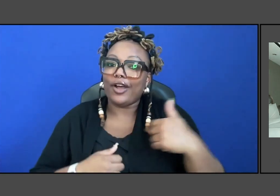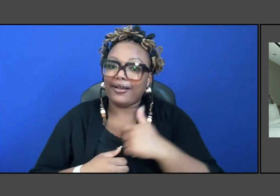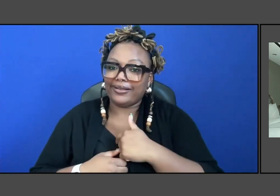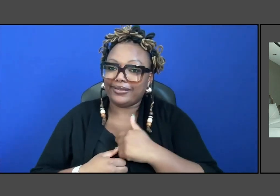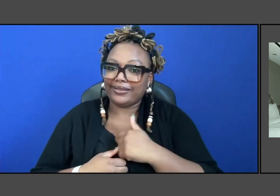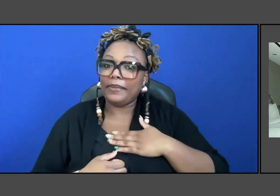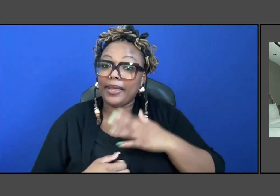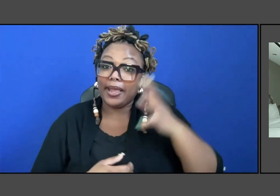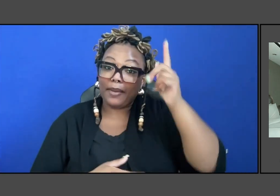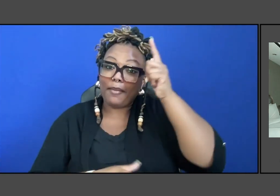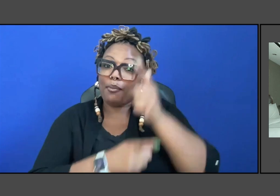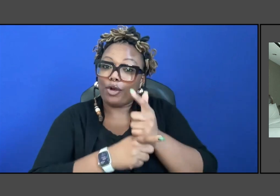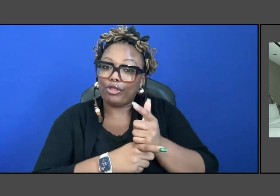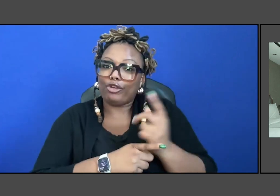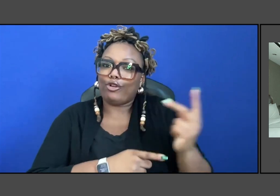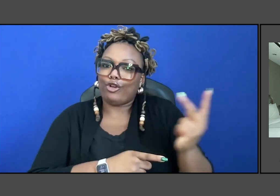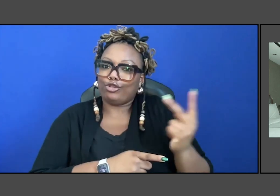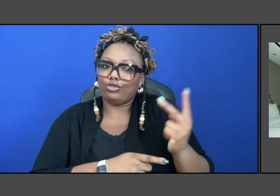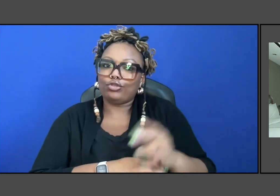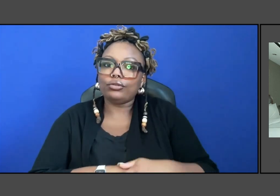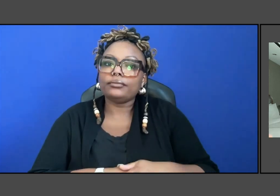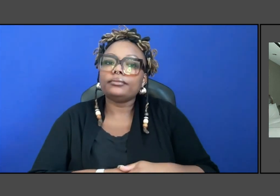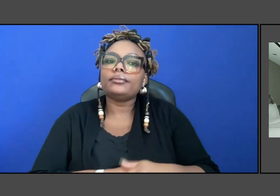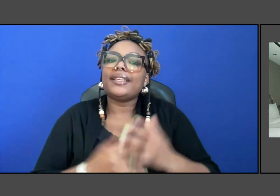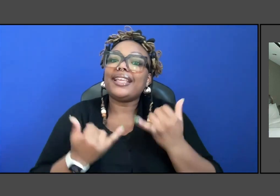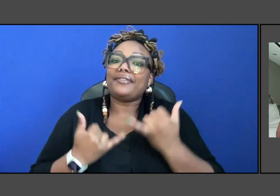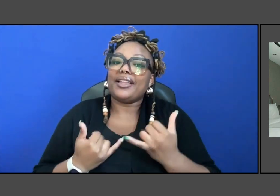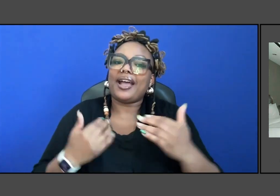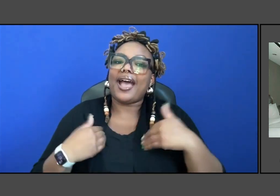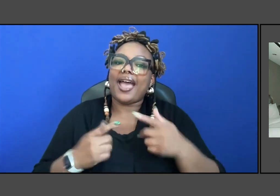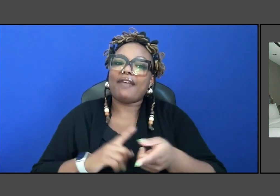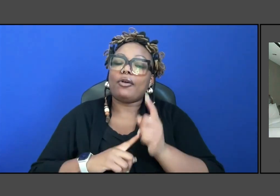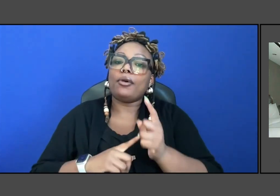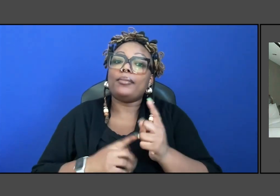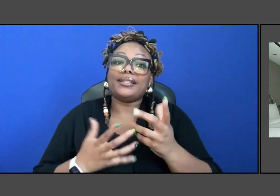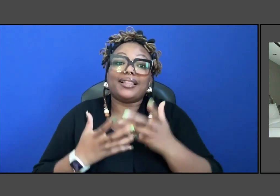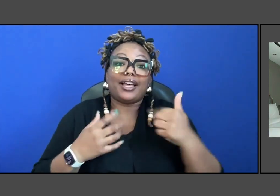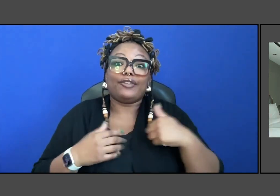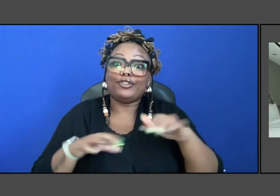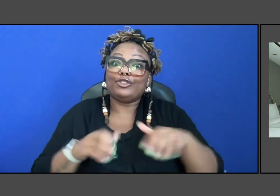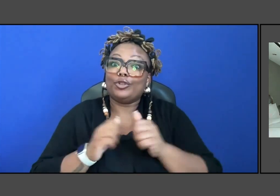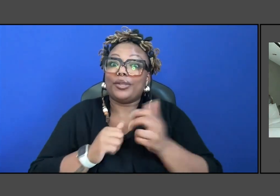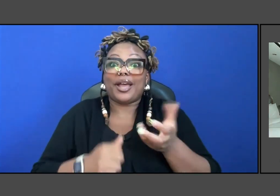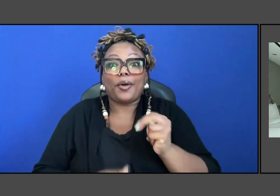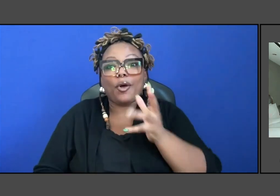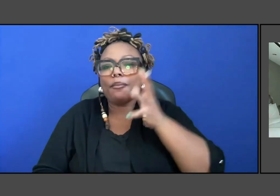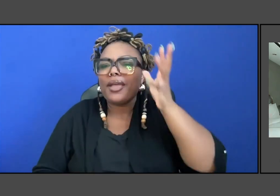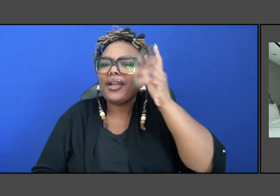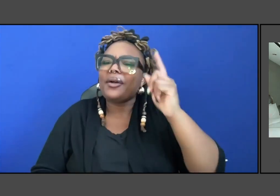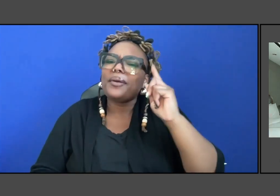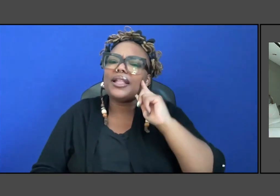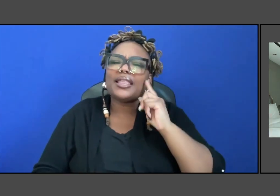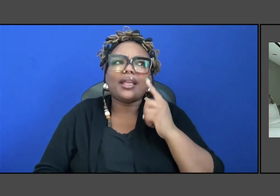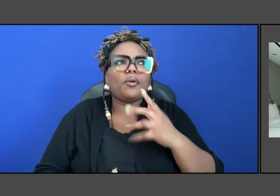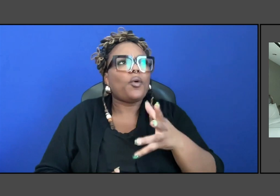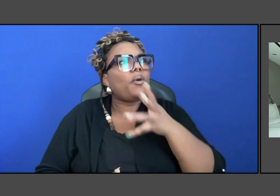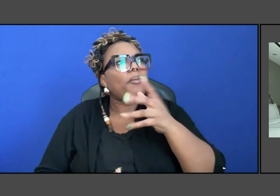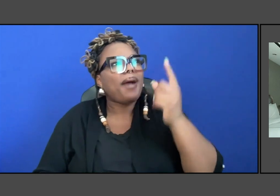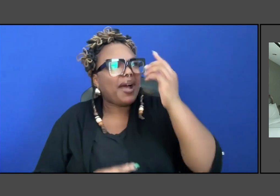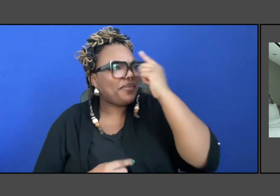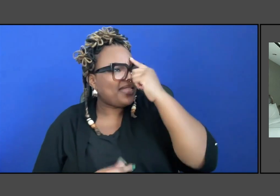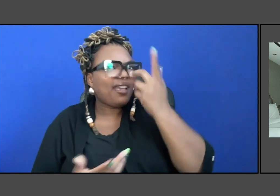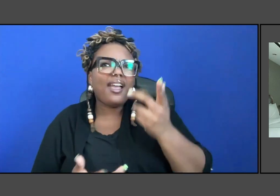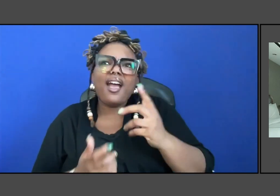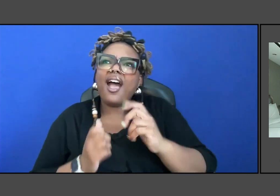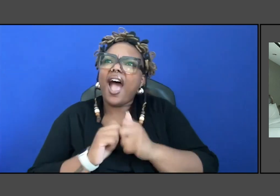now, I find myself in moments like a lot of us do with our own parents of thinking, oh, what would she think? Or how would she